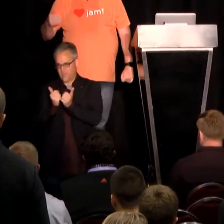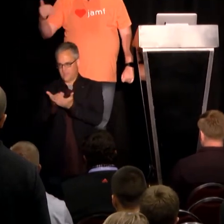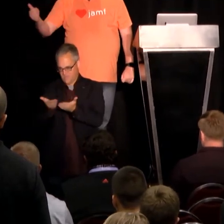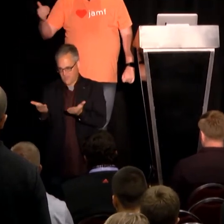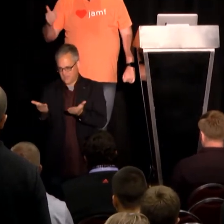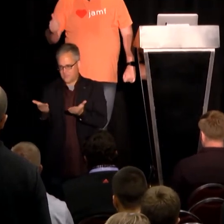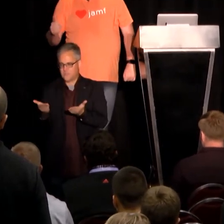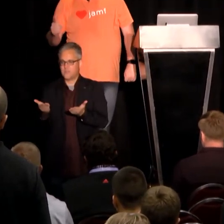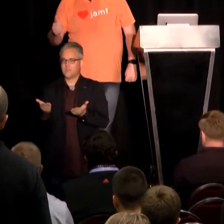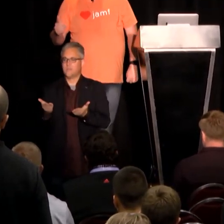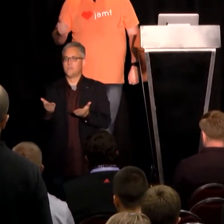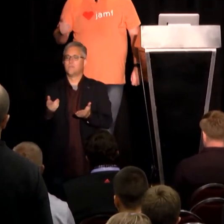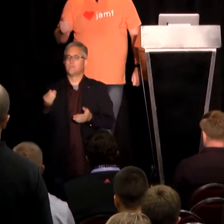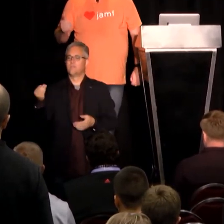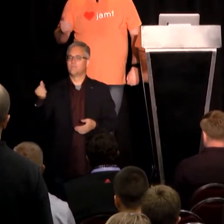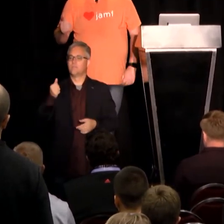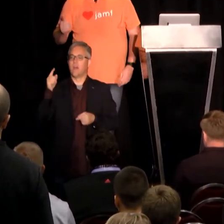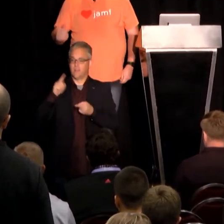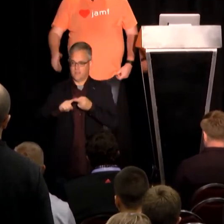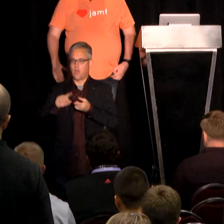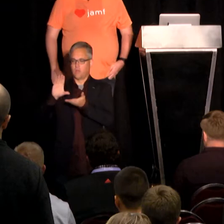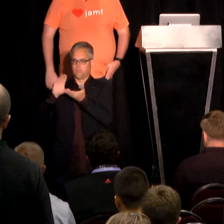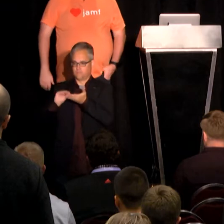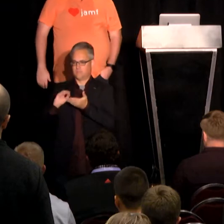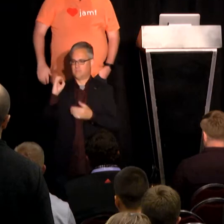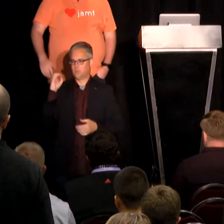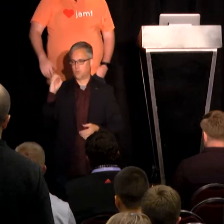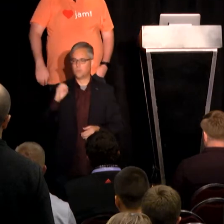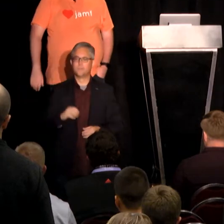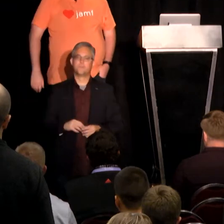day users, so that fee balance is at zero.